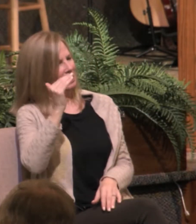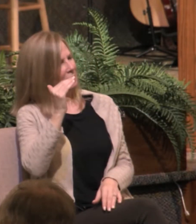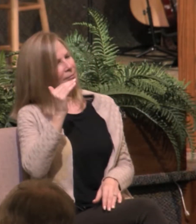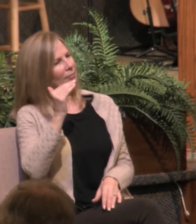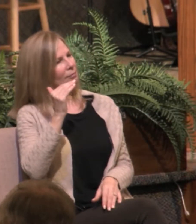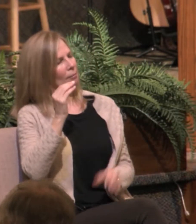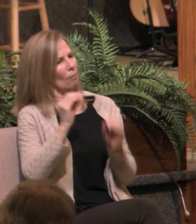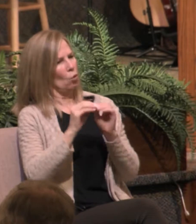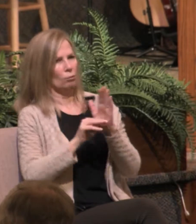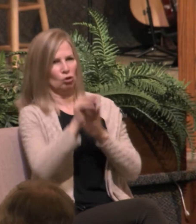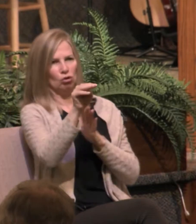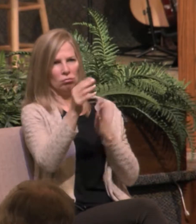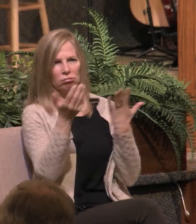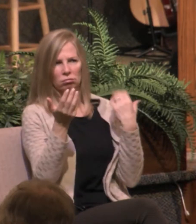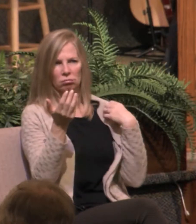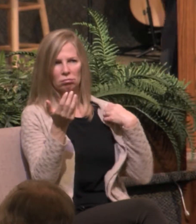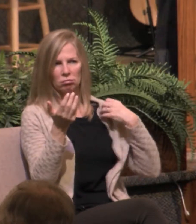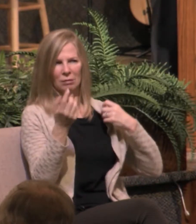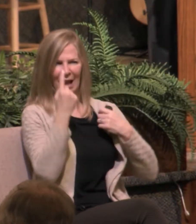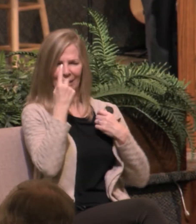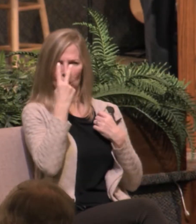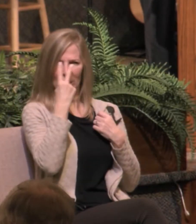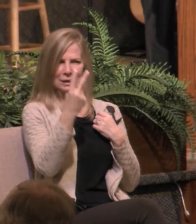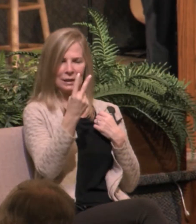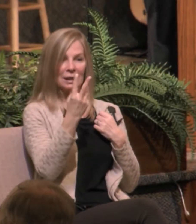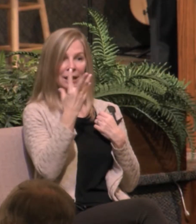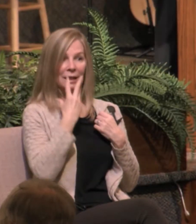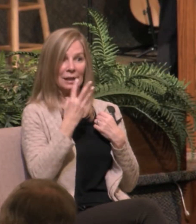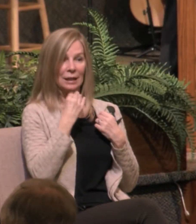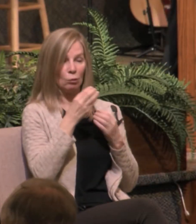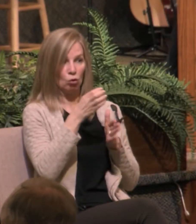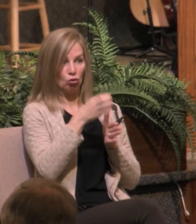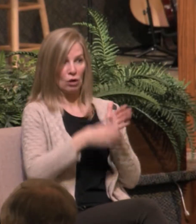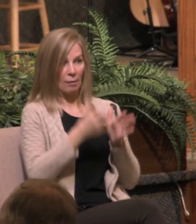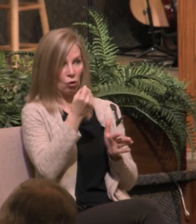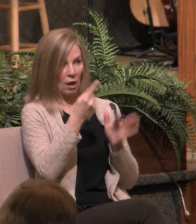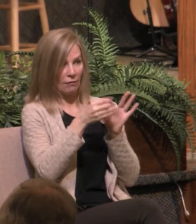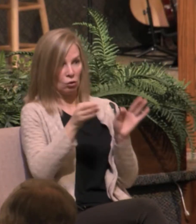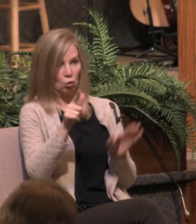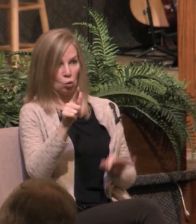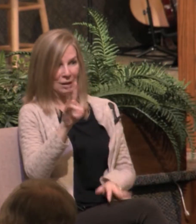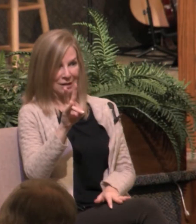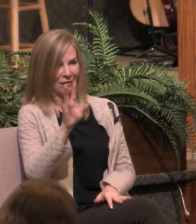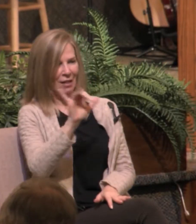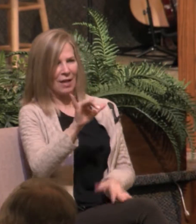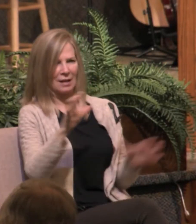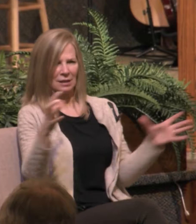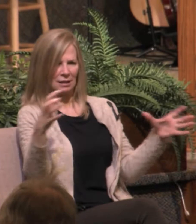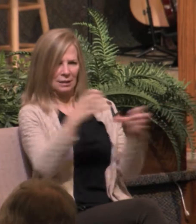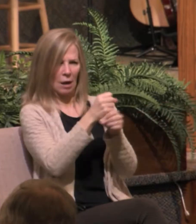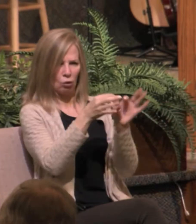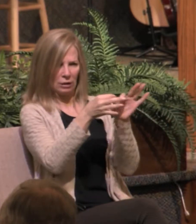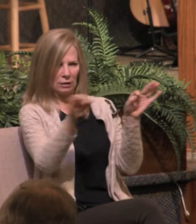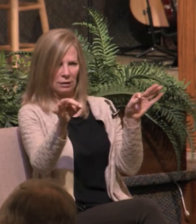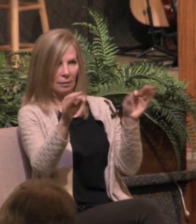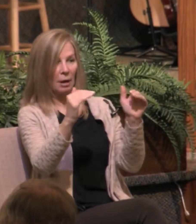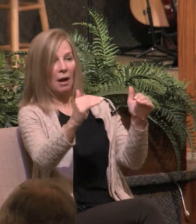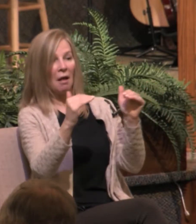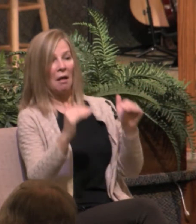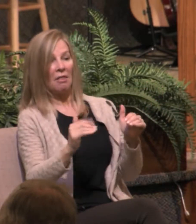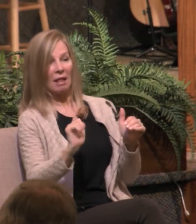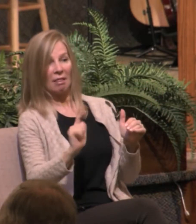I think what we see in our text this morning is that Hebrews 11:27 is a summary statement, and then verses 28 and 29